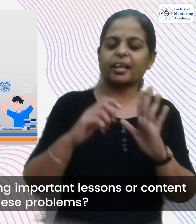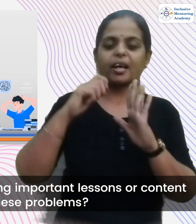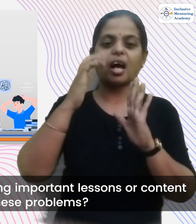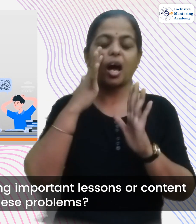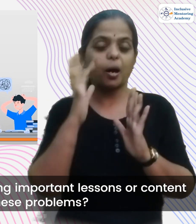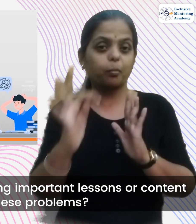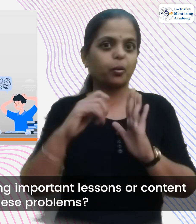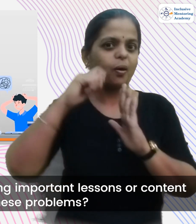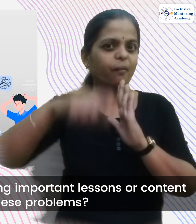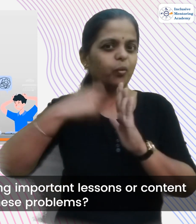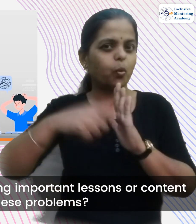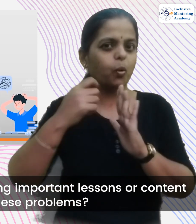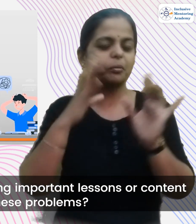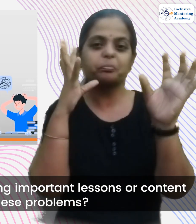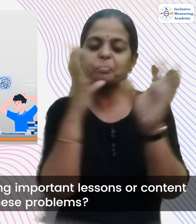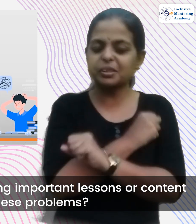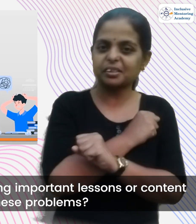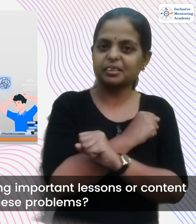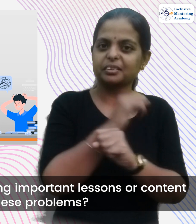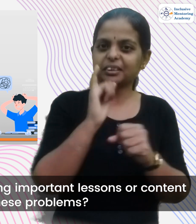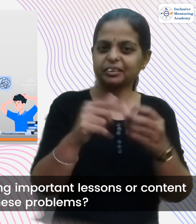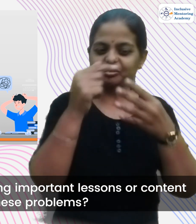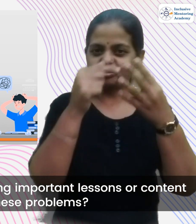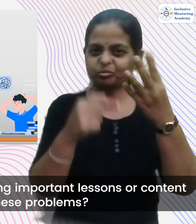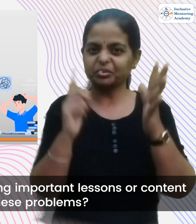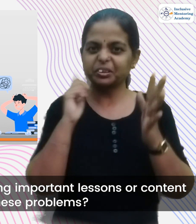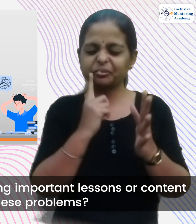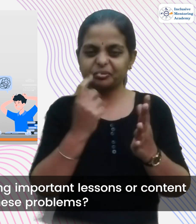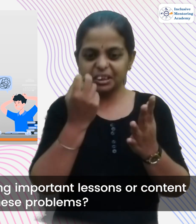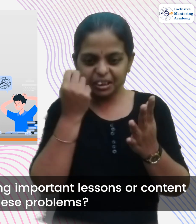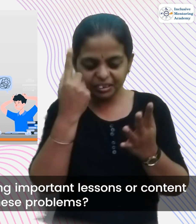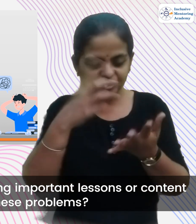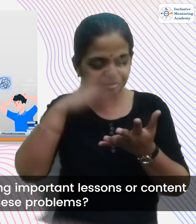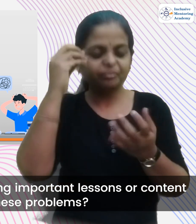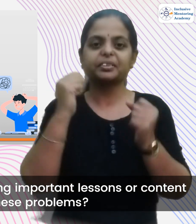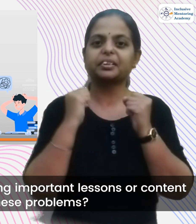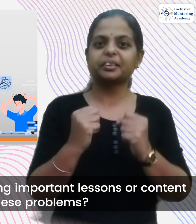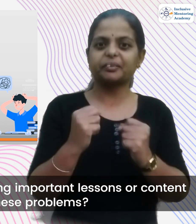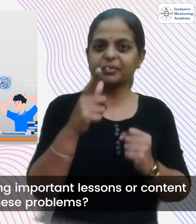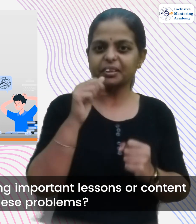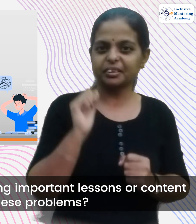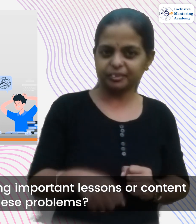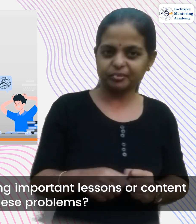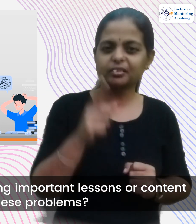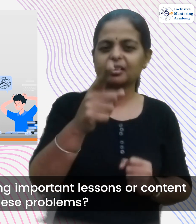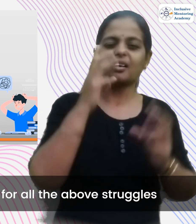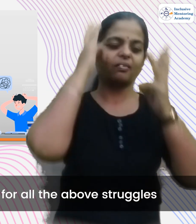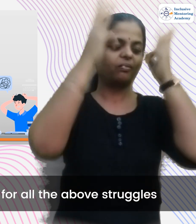Struggling to stay engaged, missing important lessons or content? Do you all have these problems? Here we are